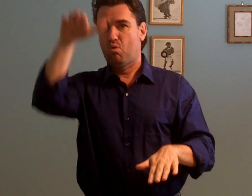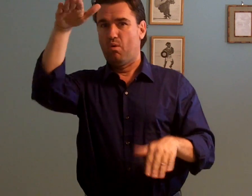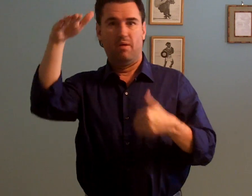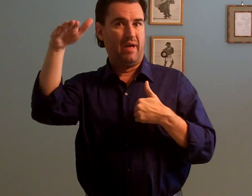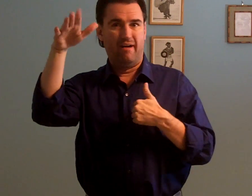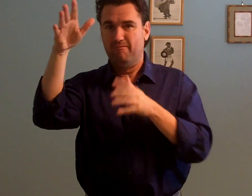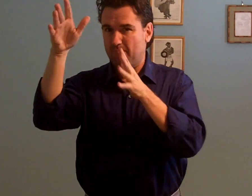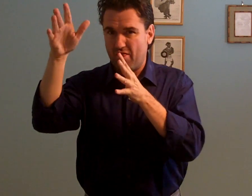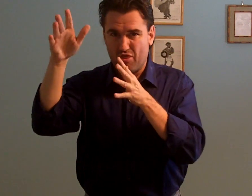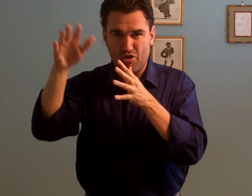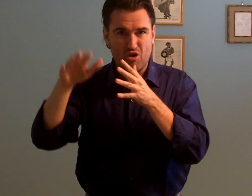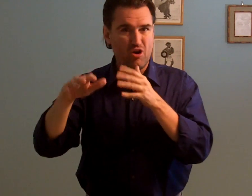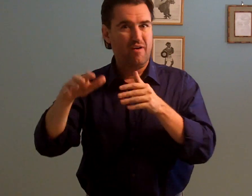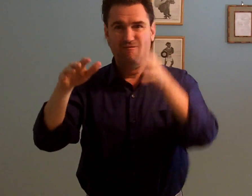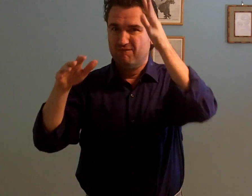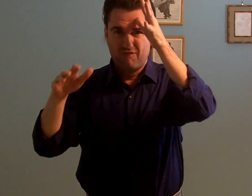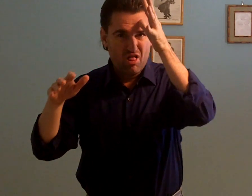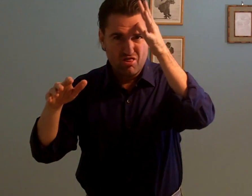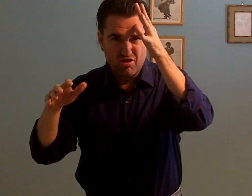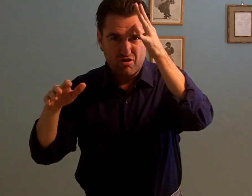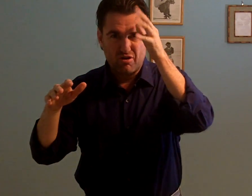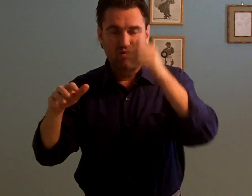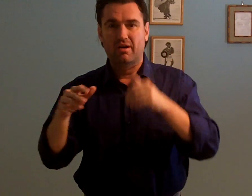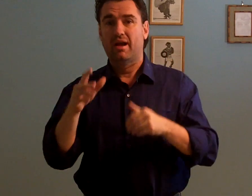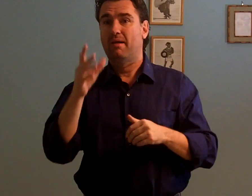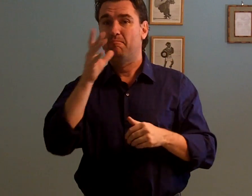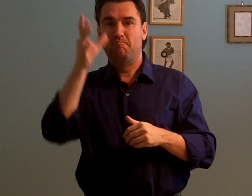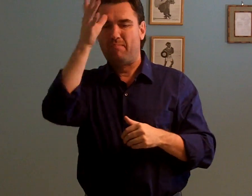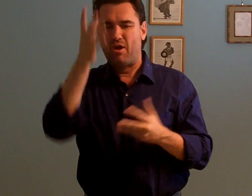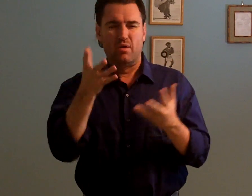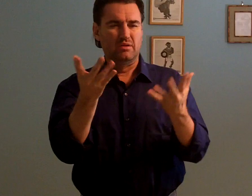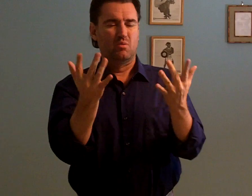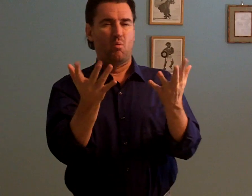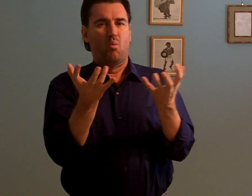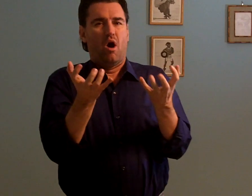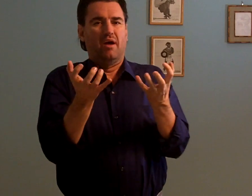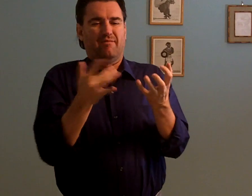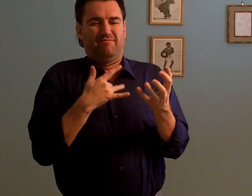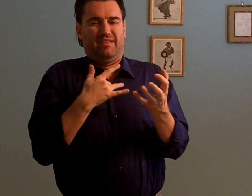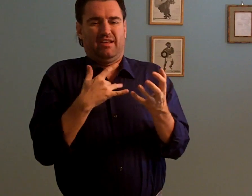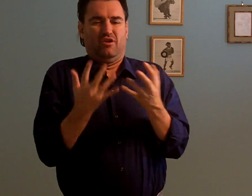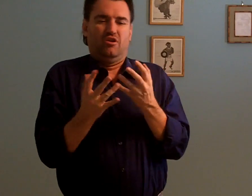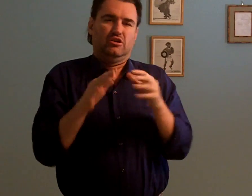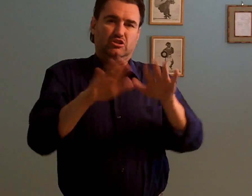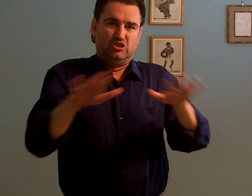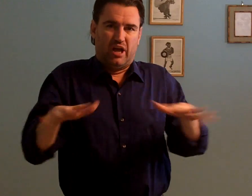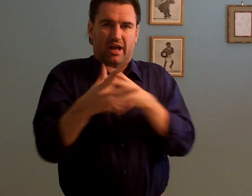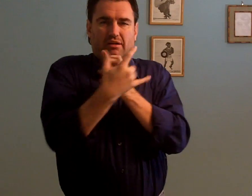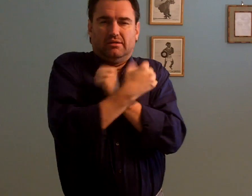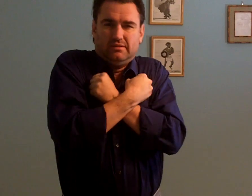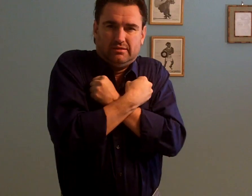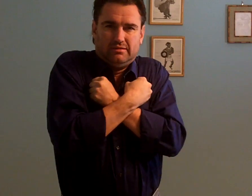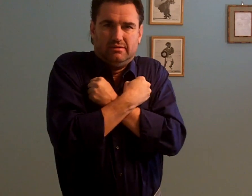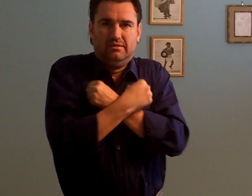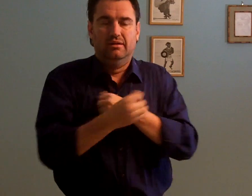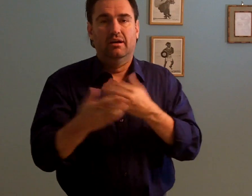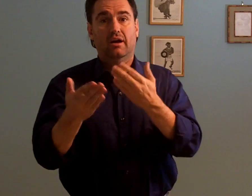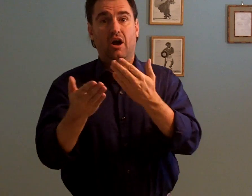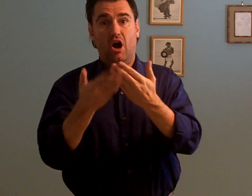parents who would never know the feeling of their child's embrace, nearly 3,000 citizens taken from us,